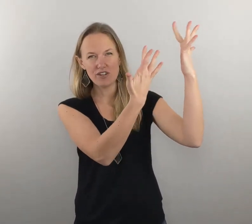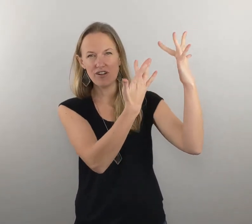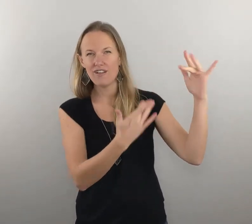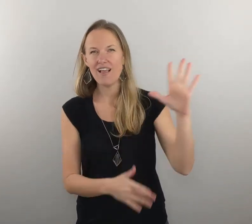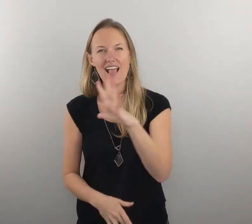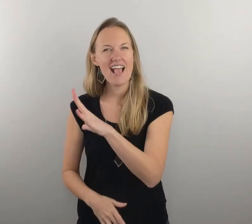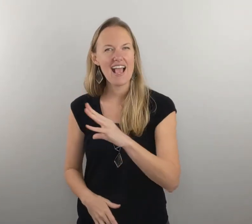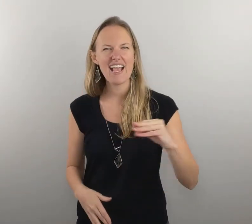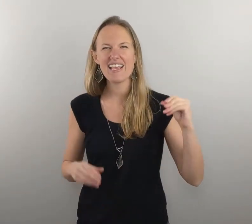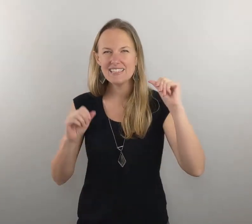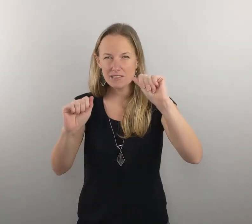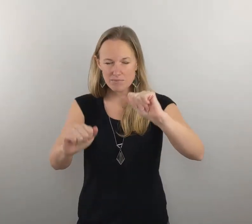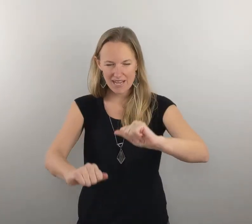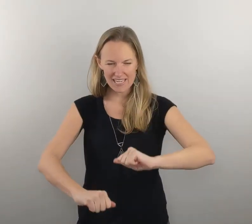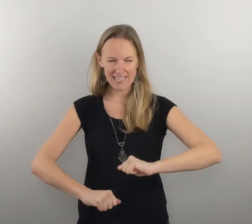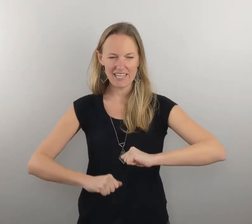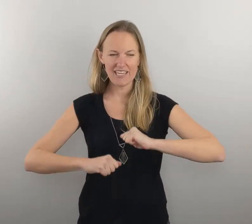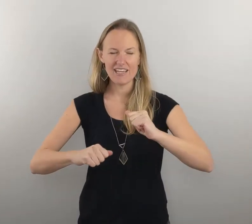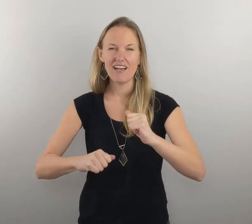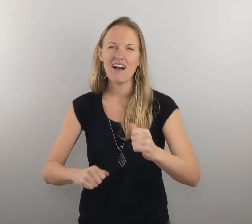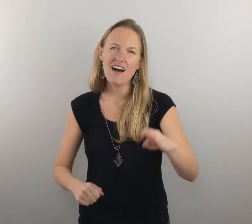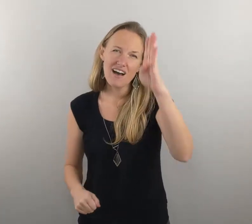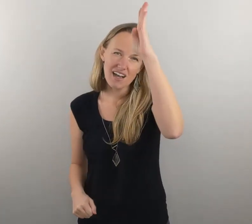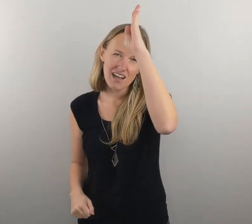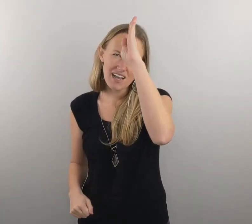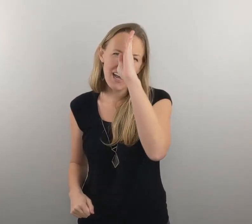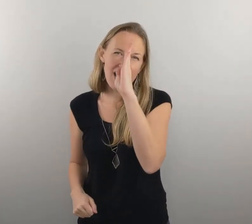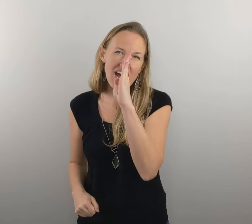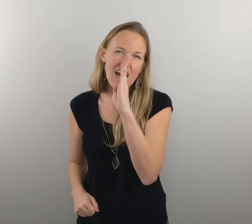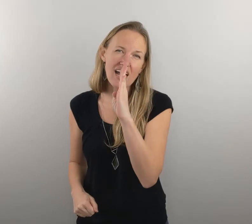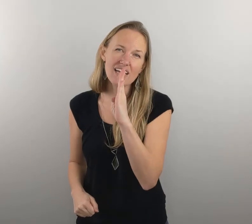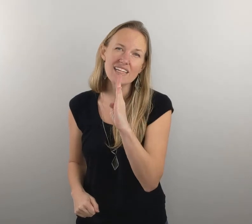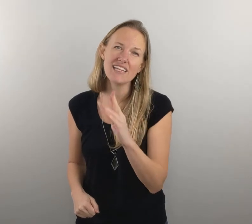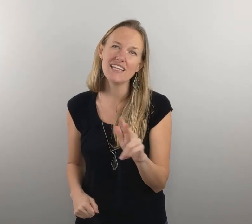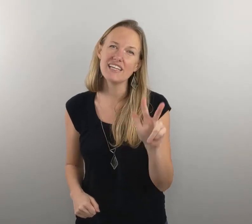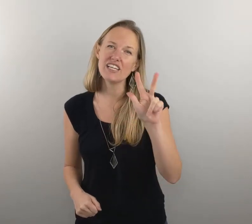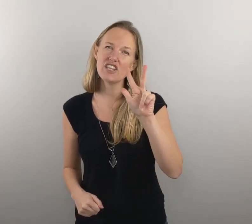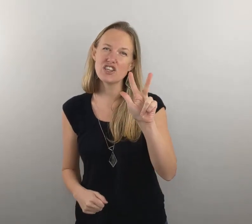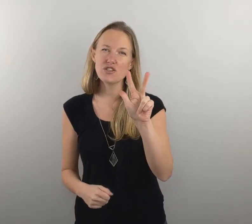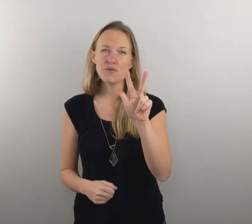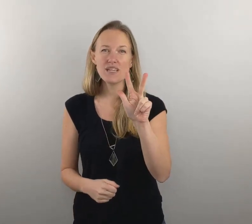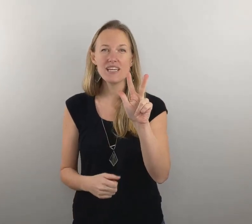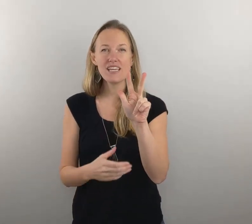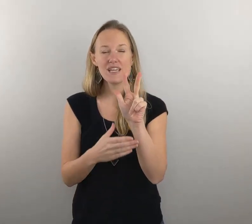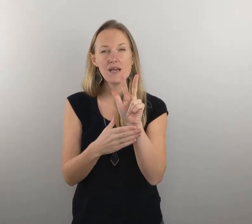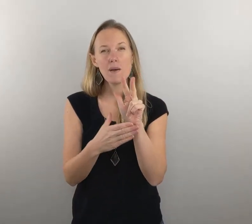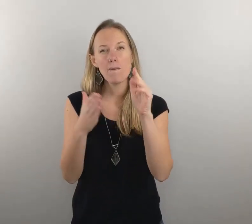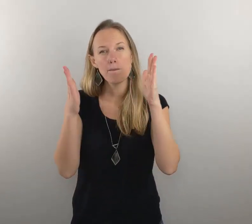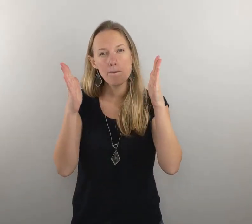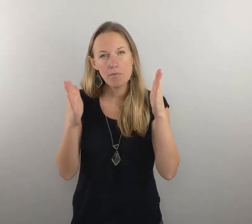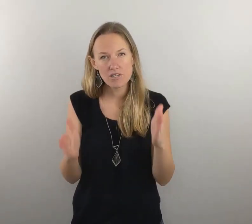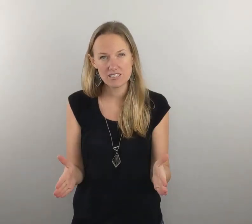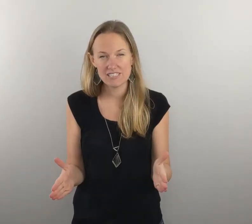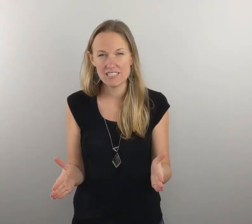merciful and mighty, God in three